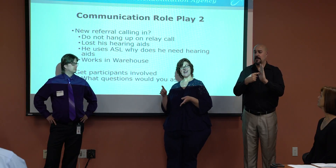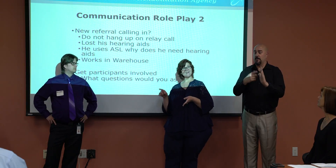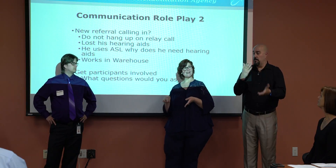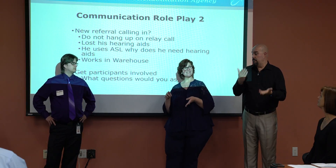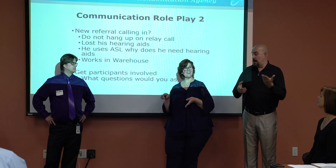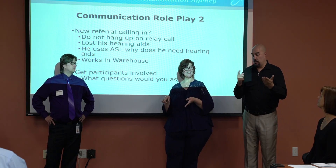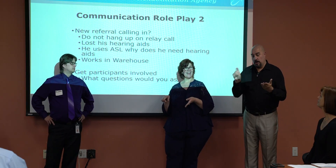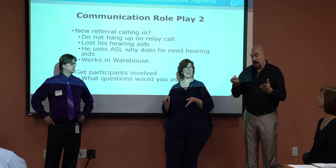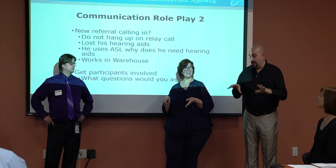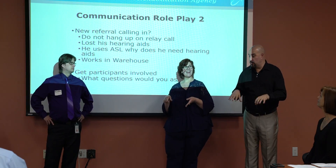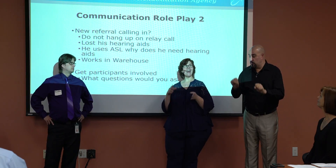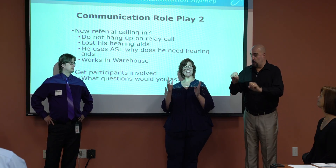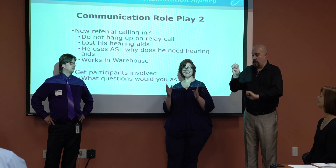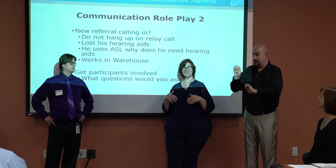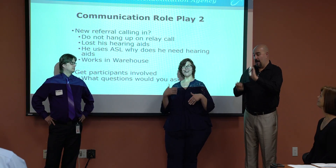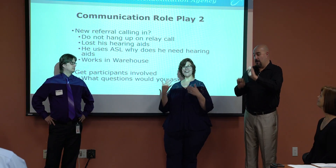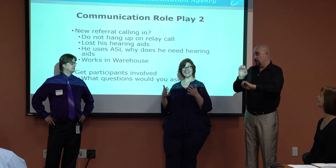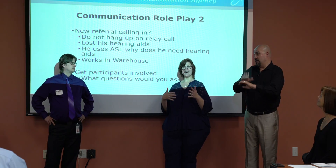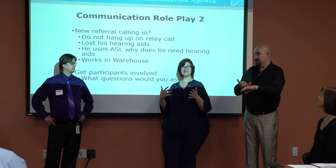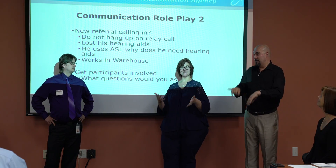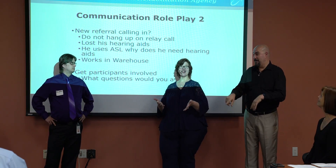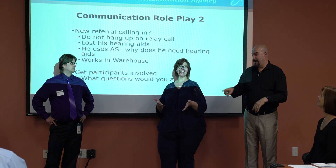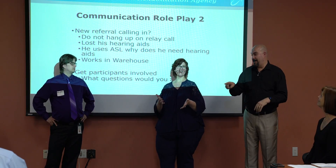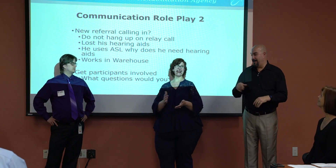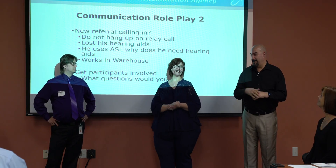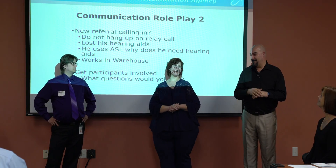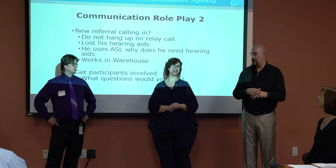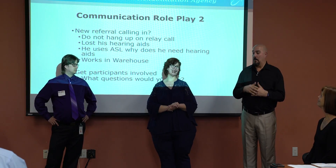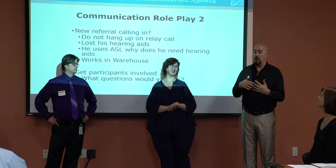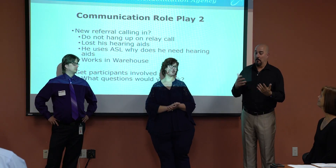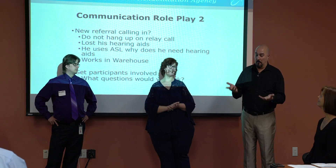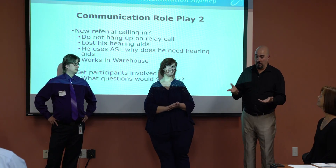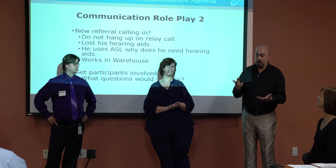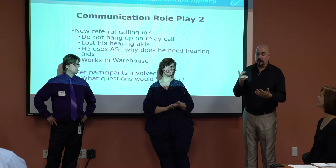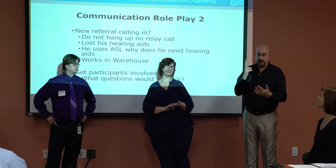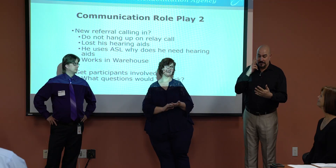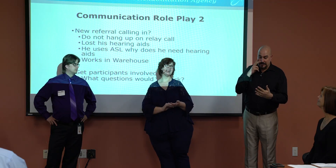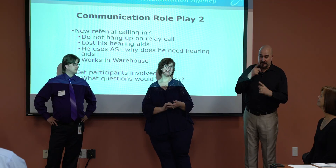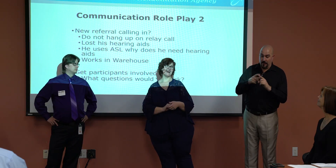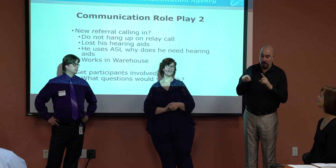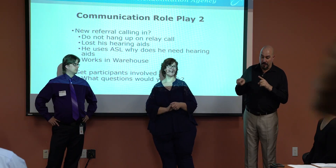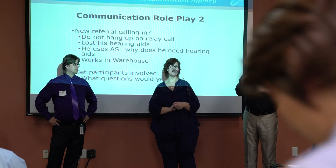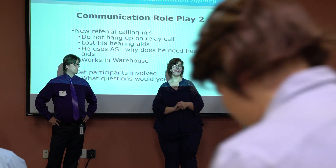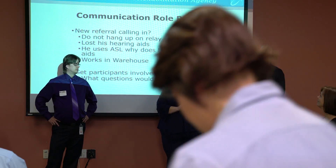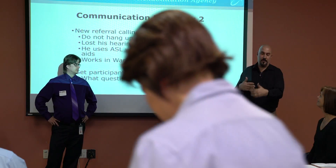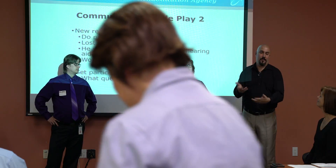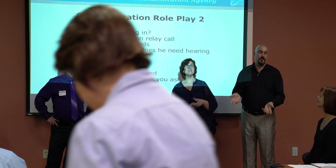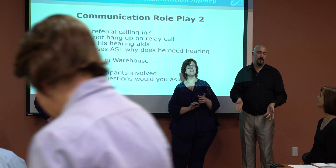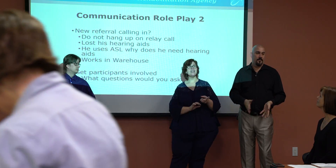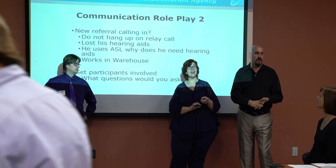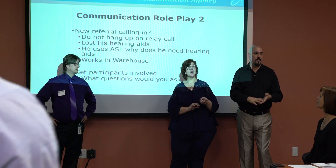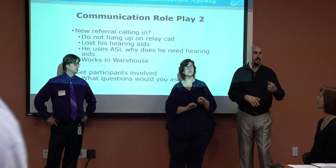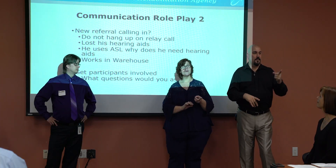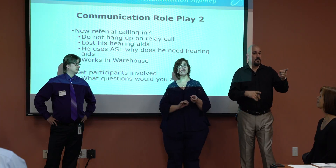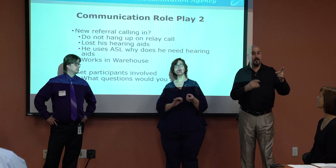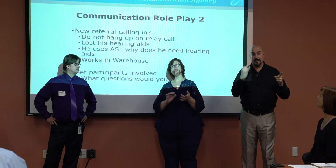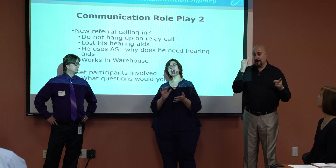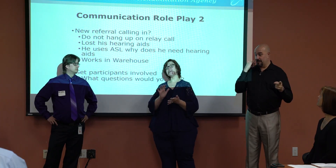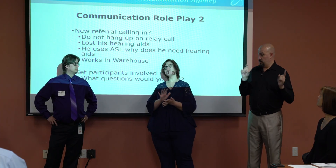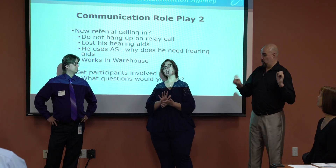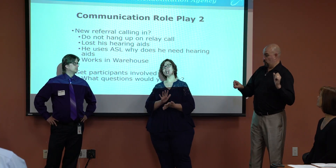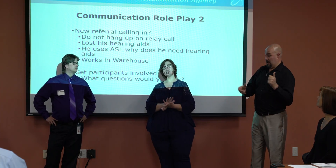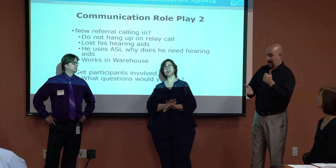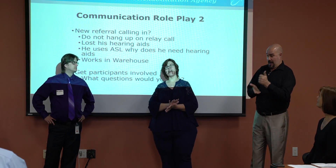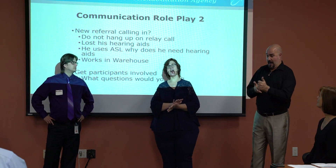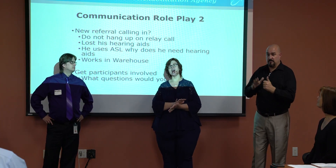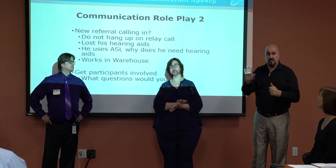to do an evaluation on that. Yeah. And, it goes from there. Yeah. Exactly, yeah. Okay. And if you need help with,